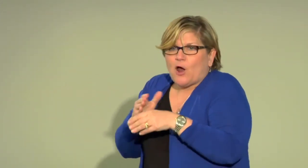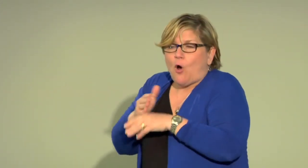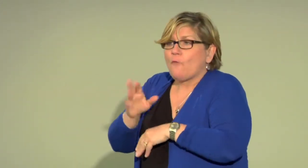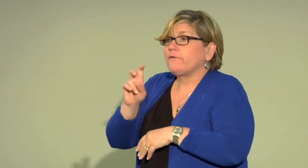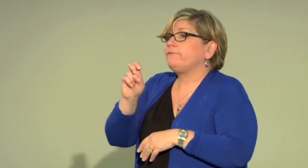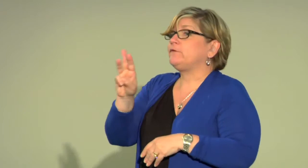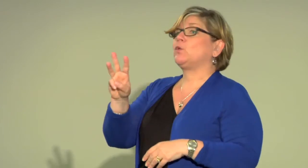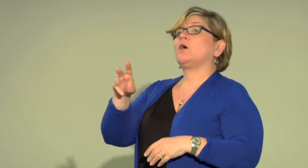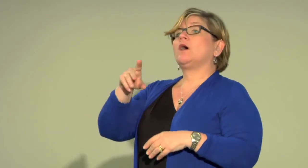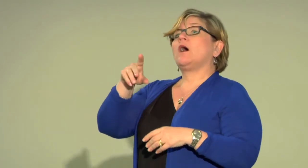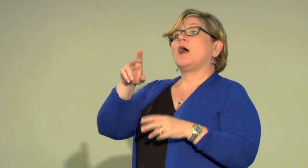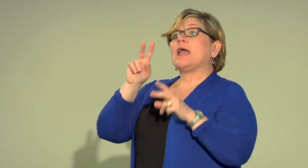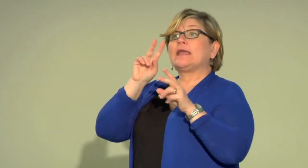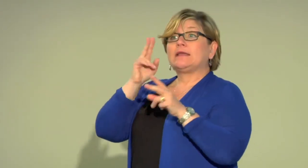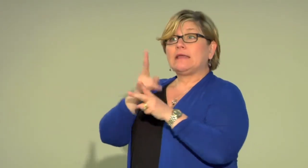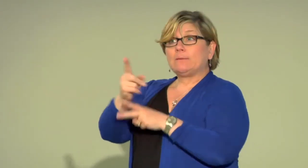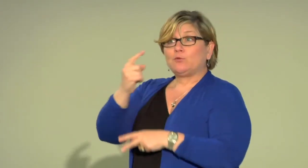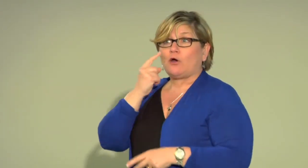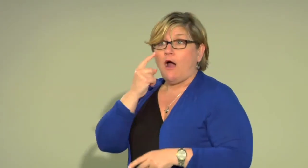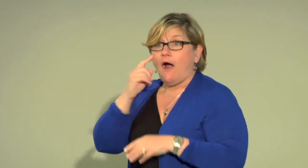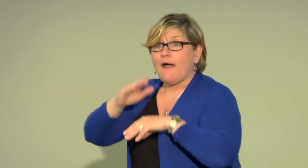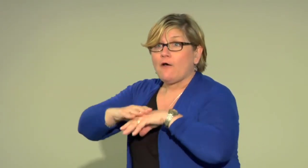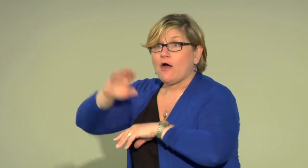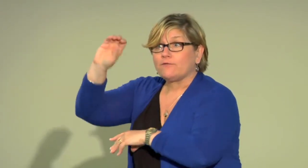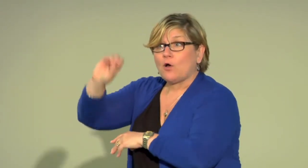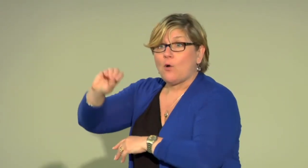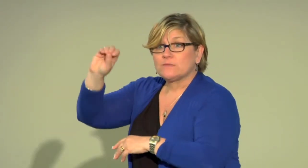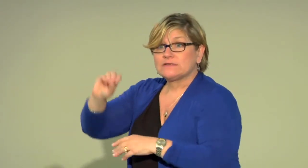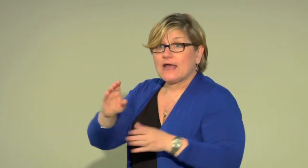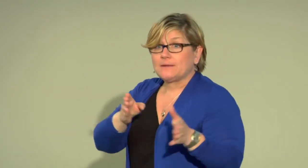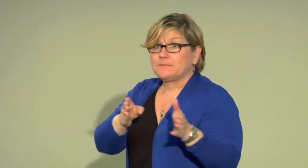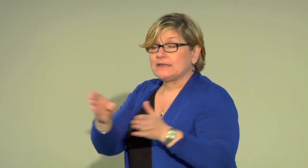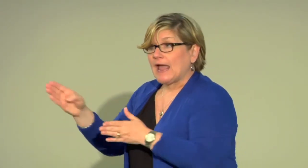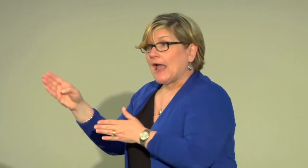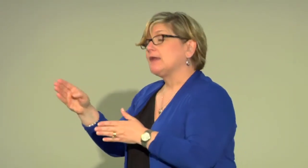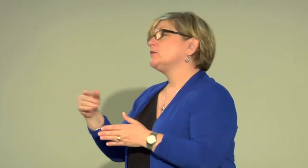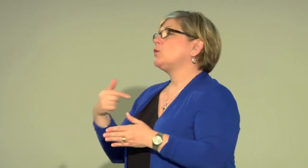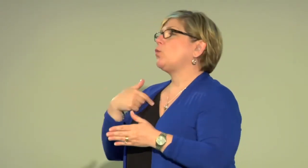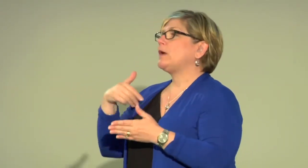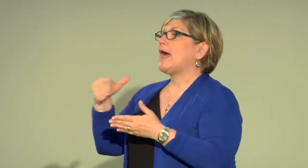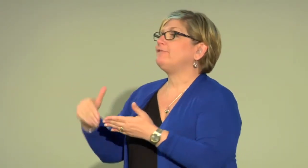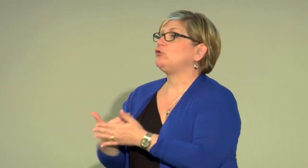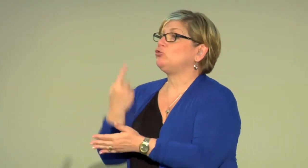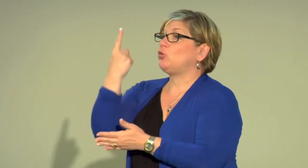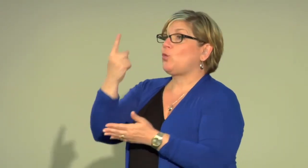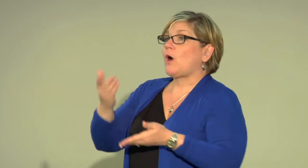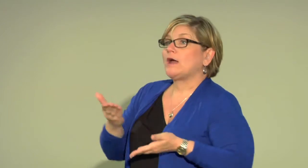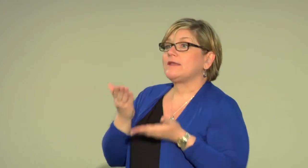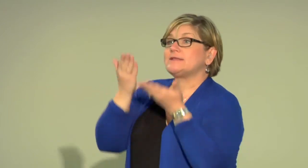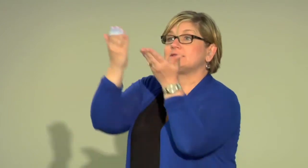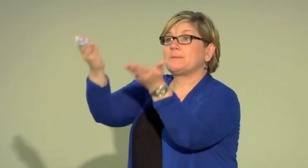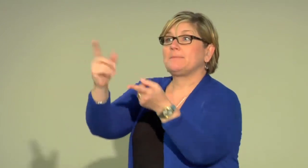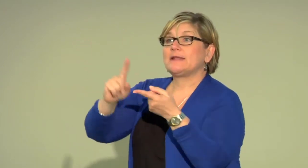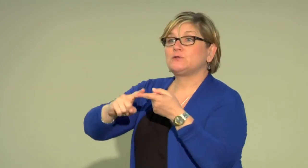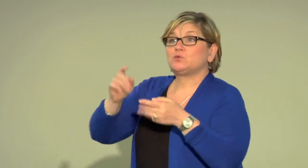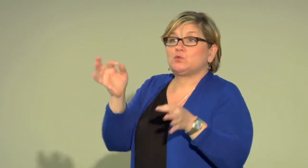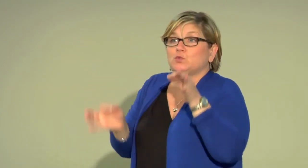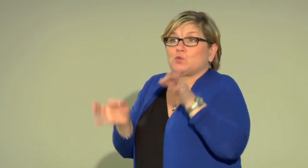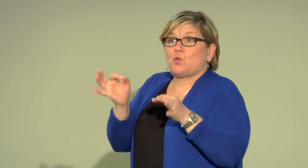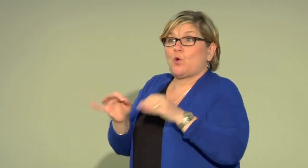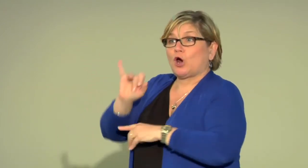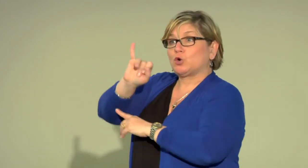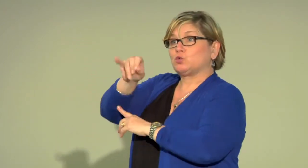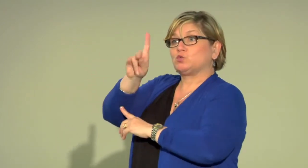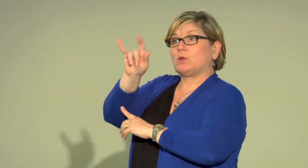So that is a very condensed and brief overview. Please keep your eye on the Olmstead Plan. We do have a new